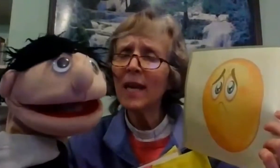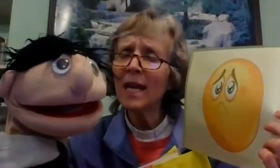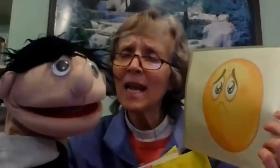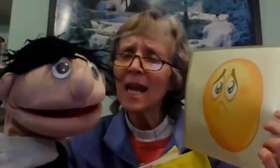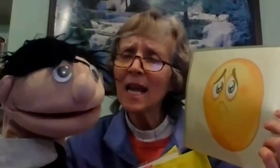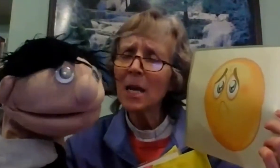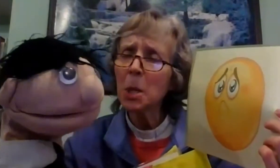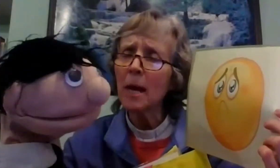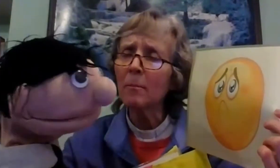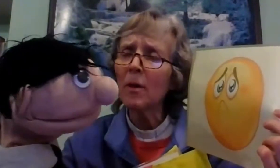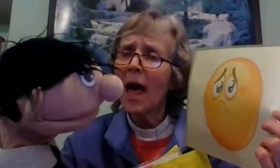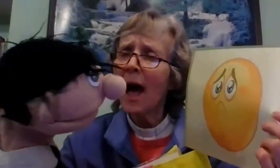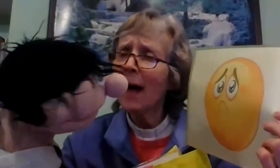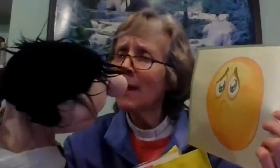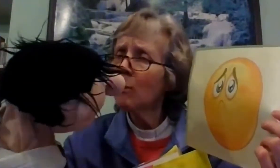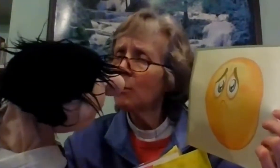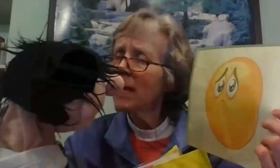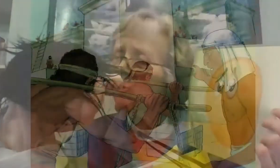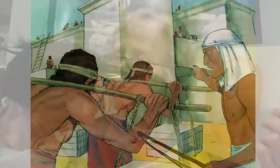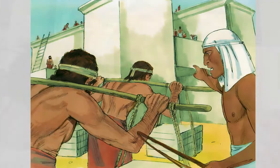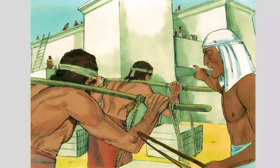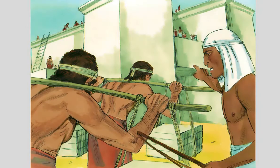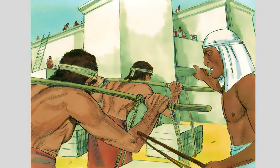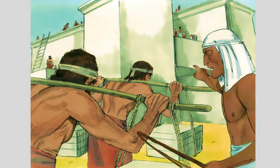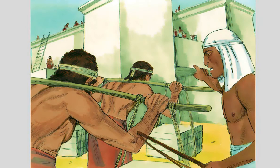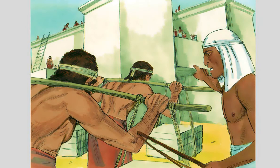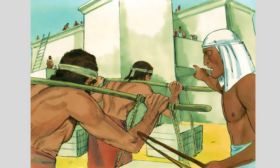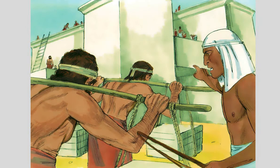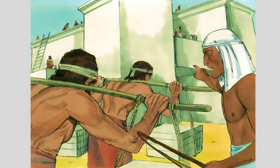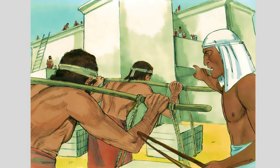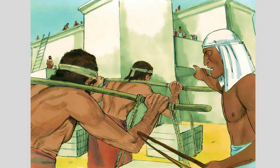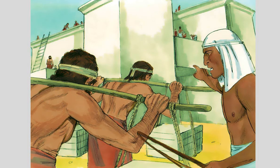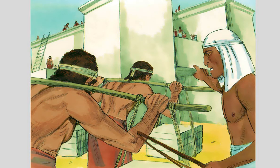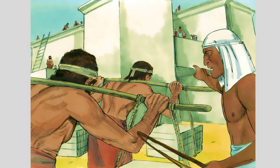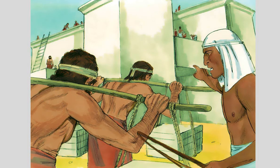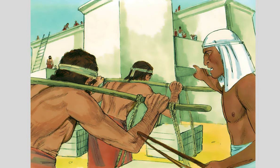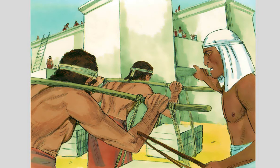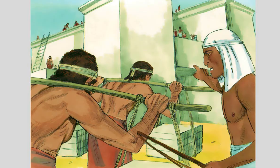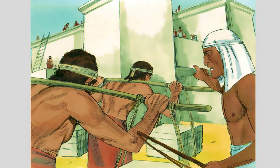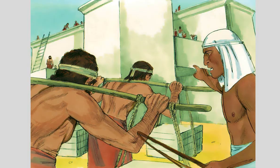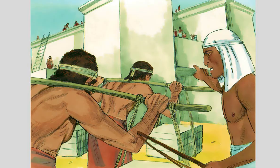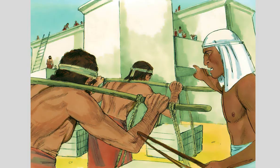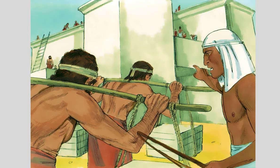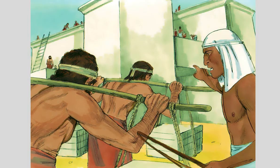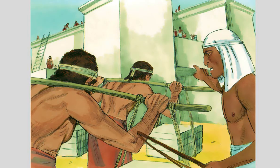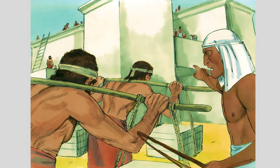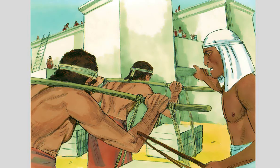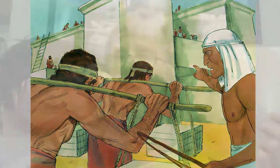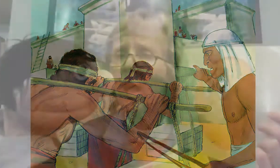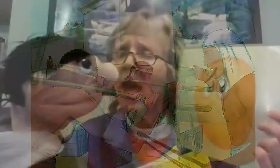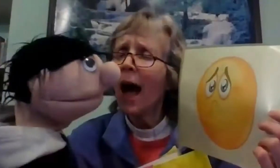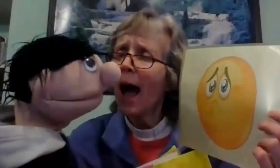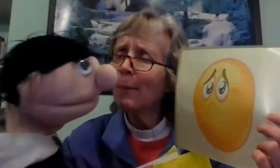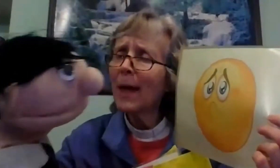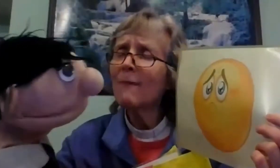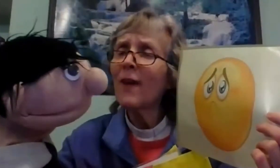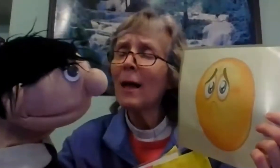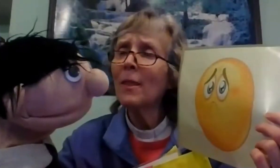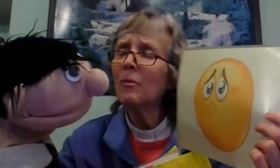in Egypt and they were being treated like slaves. Yeah, no, it was awful. And they found